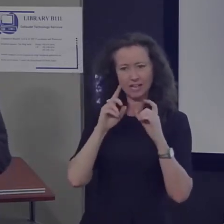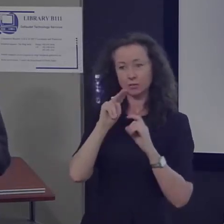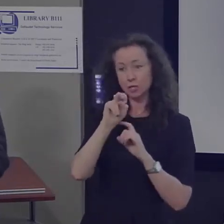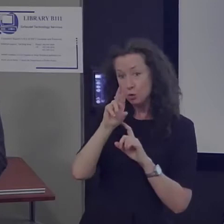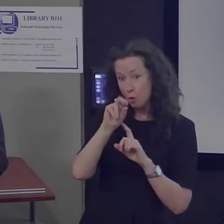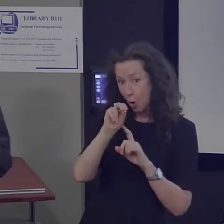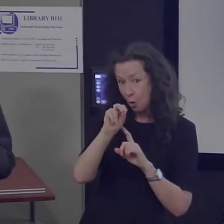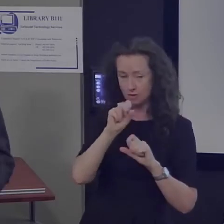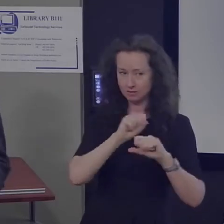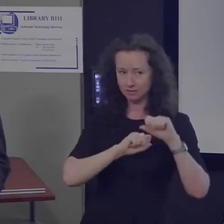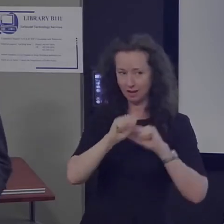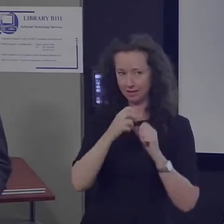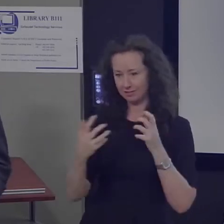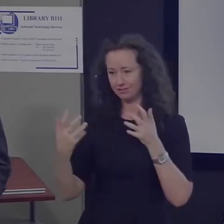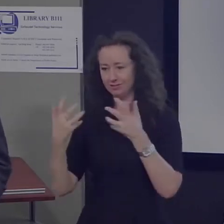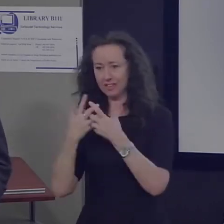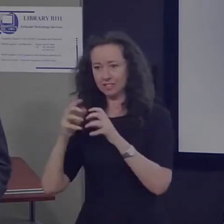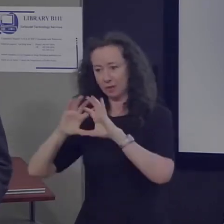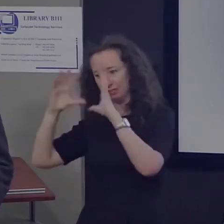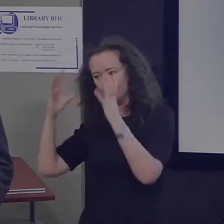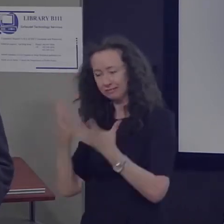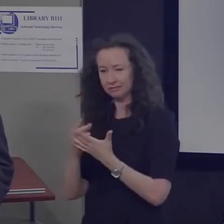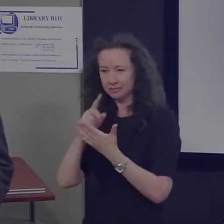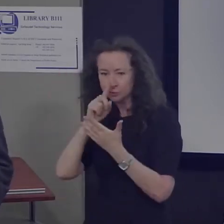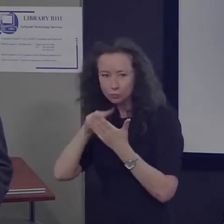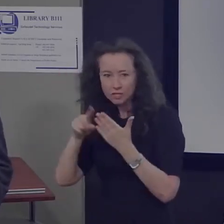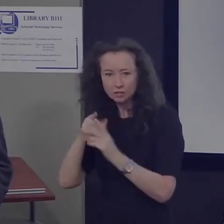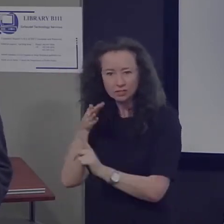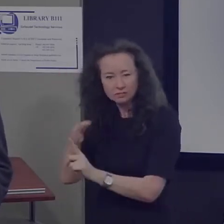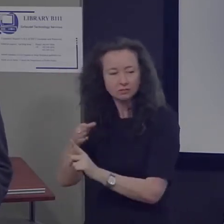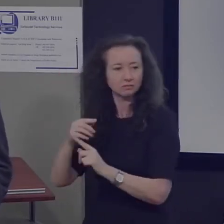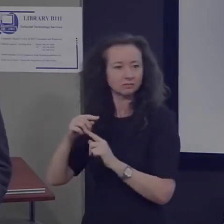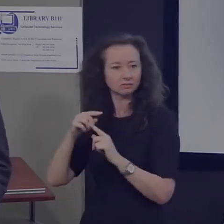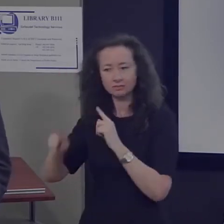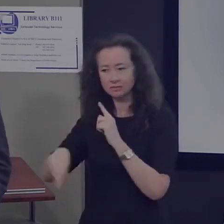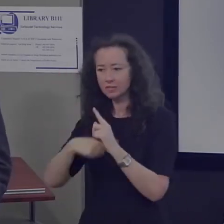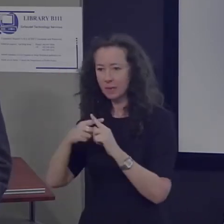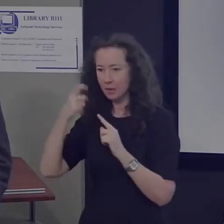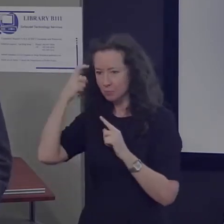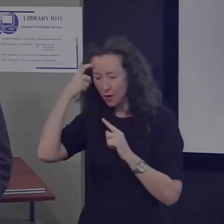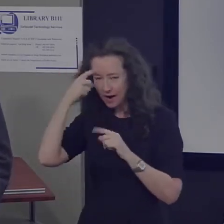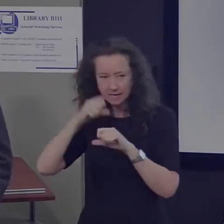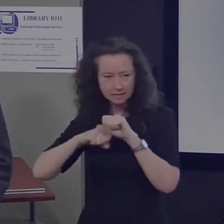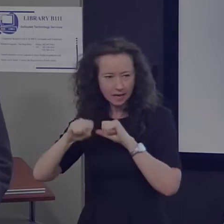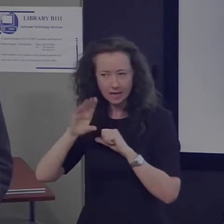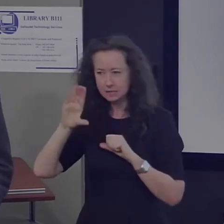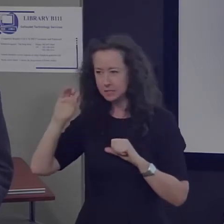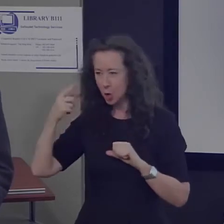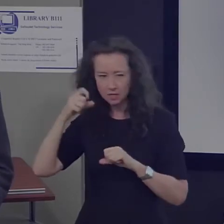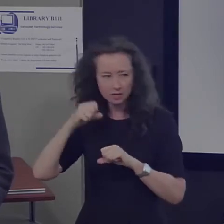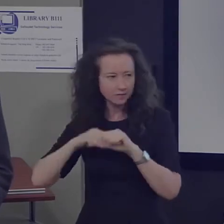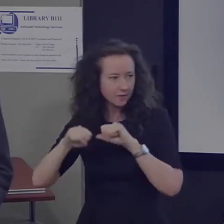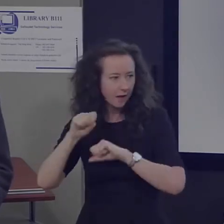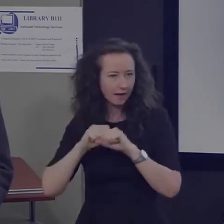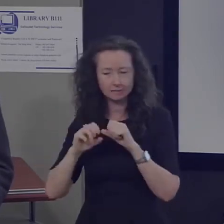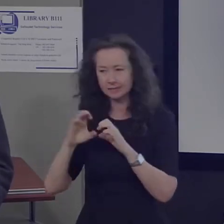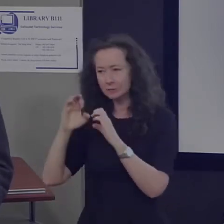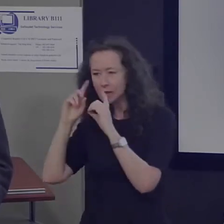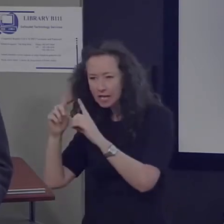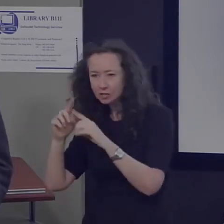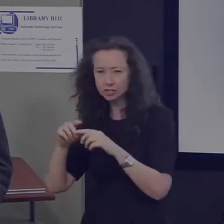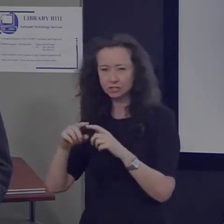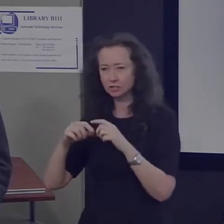in the larger scheme of research activities related to brain science, cognitive science,